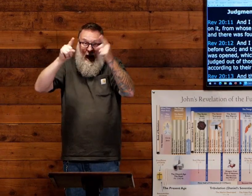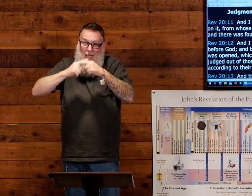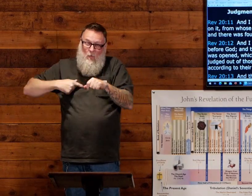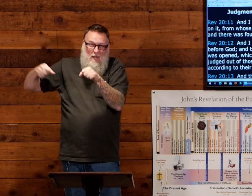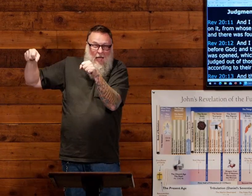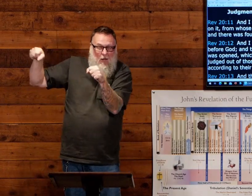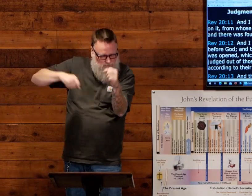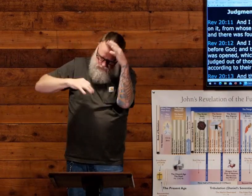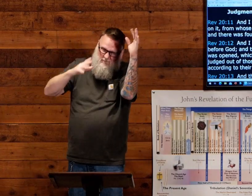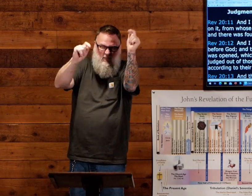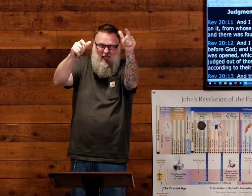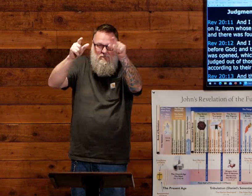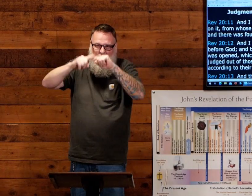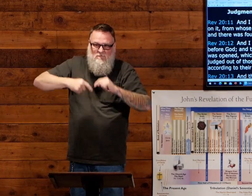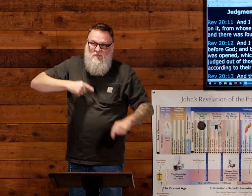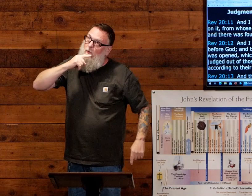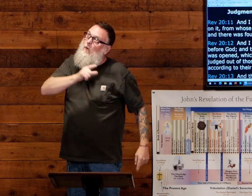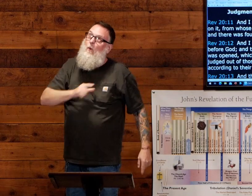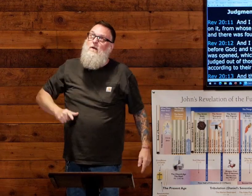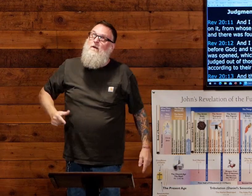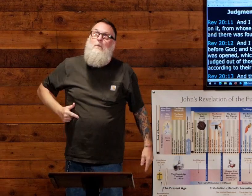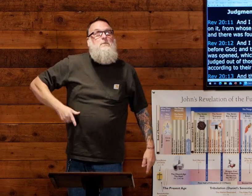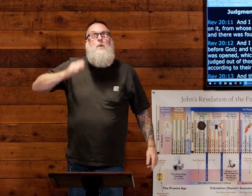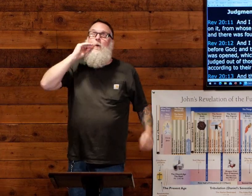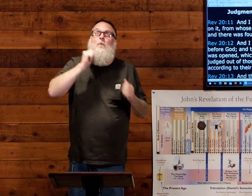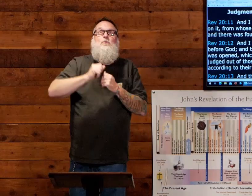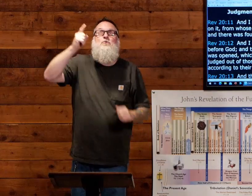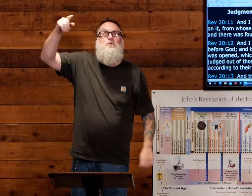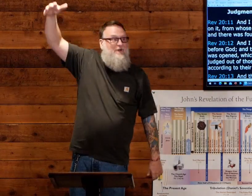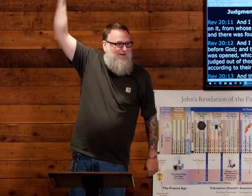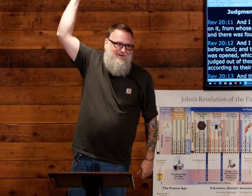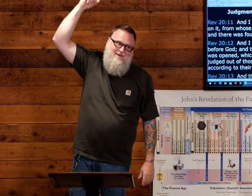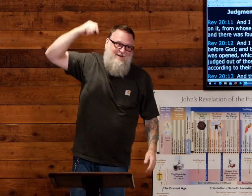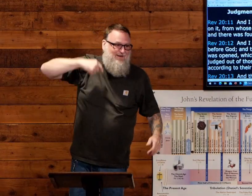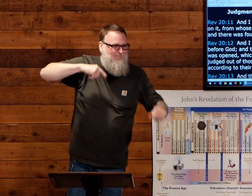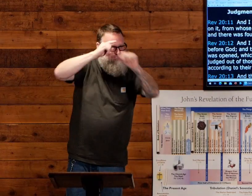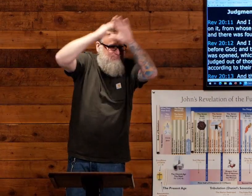There's the one thing we're talking about. Everything happens so fast when I get hit on the motorcycle.